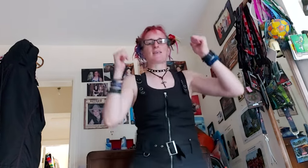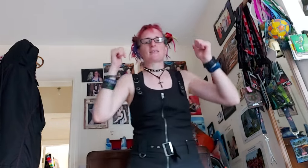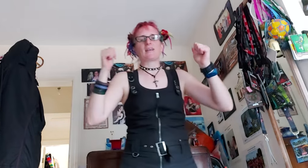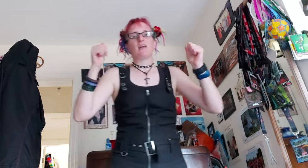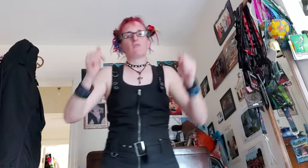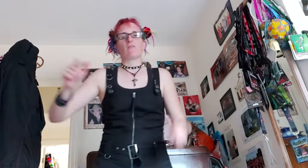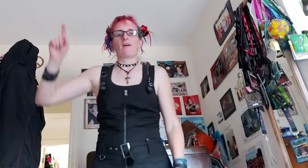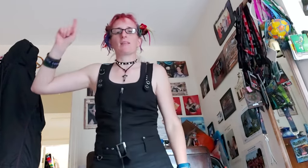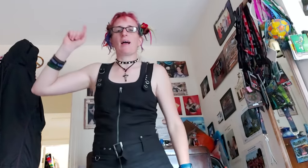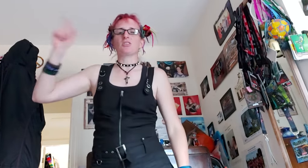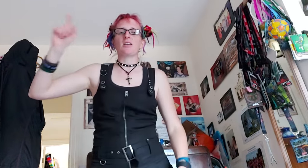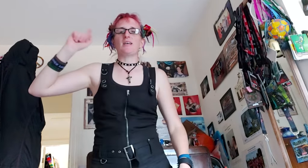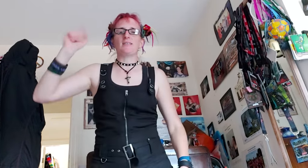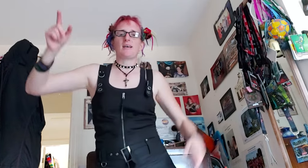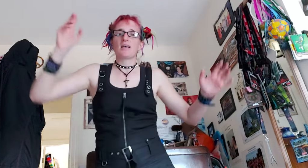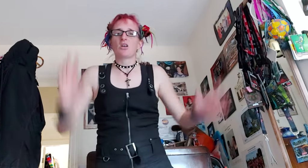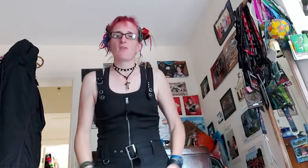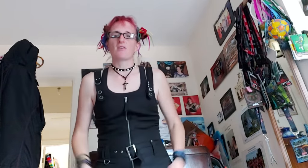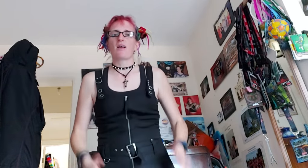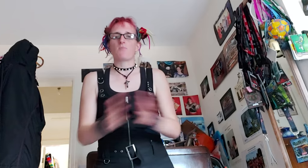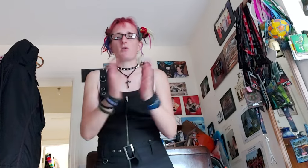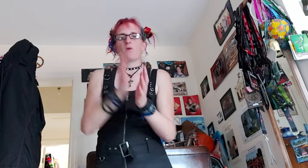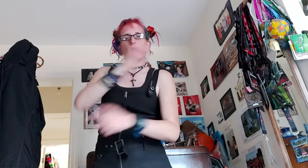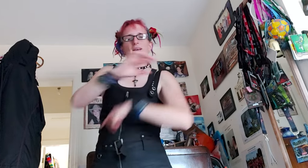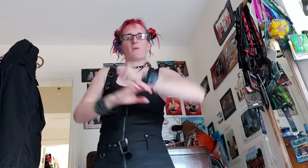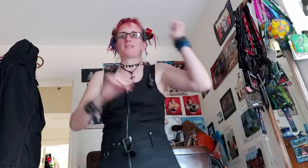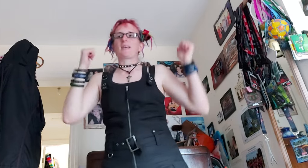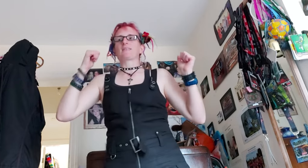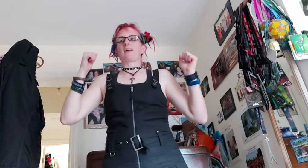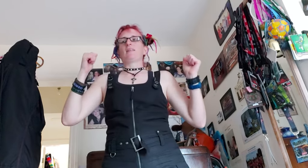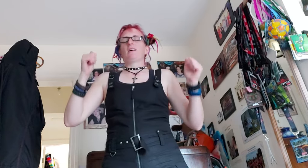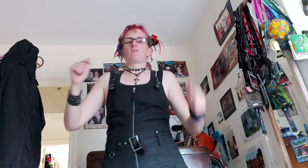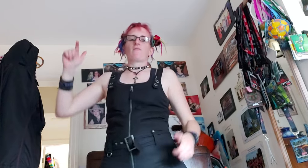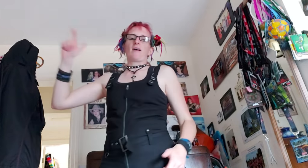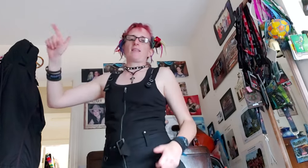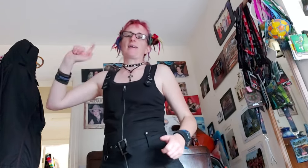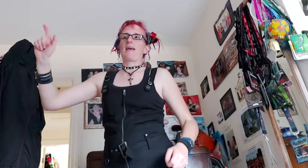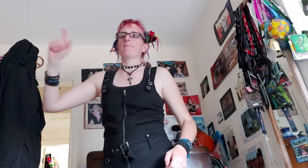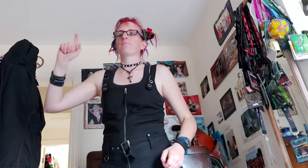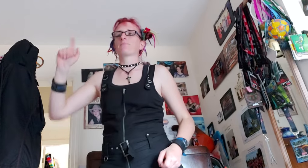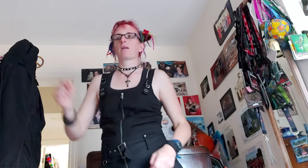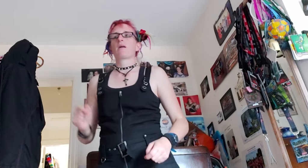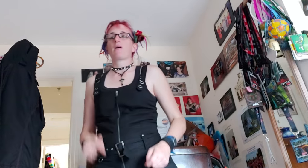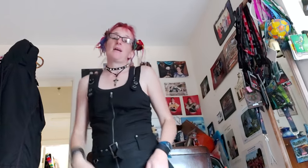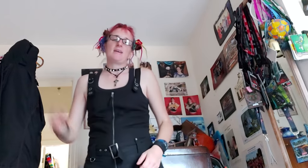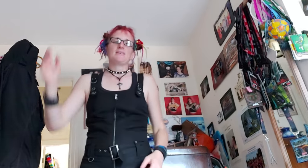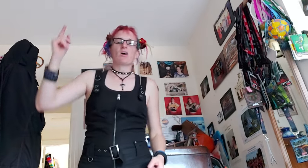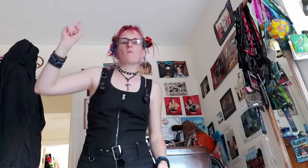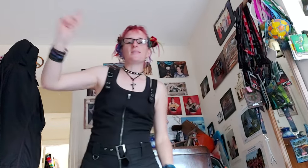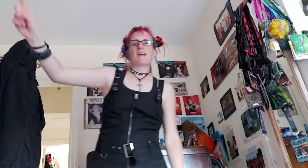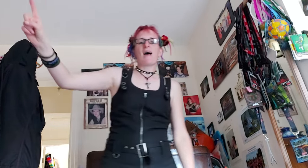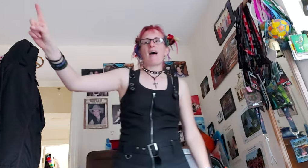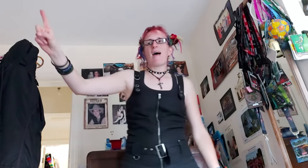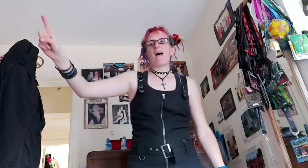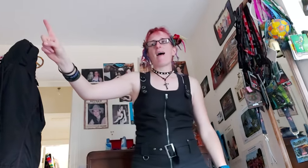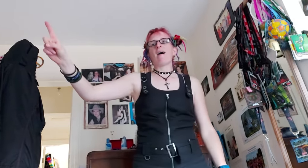skill, I'm a friend like Jesus. Great, great, real, real, wicked, wicked, skill, skill, I'm a friend like him. He's always